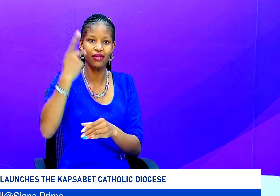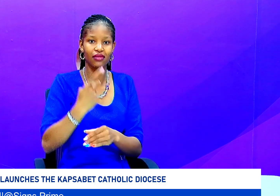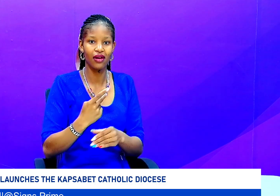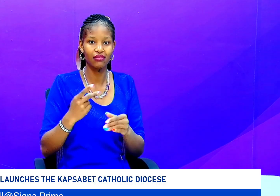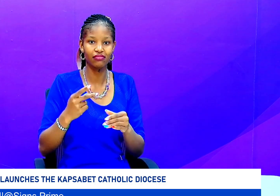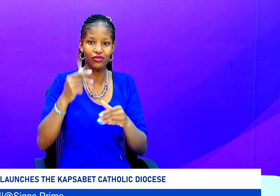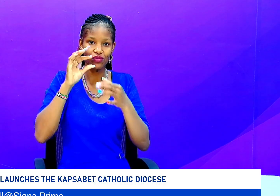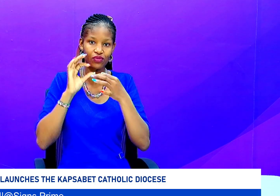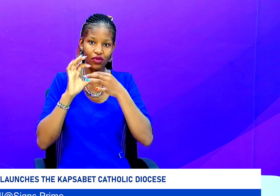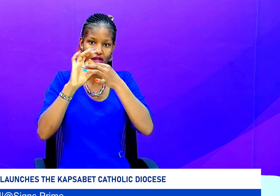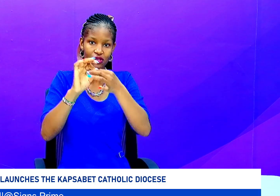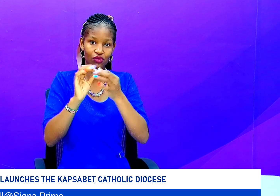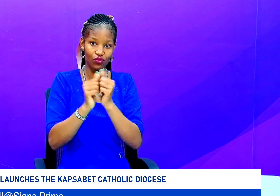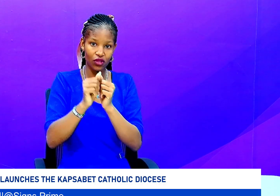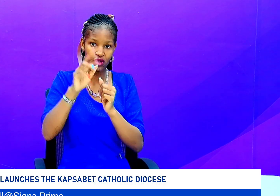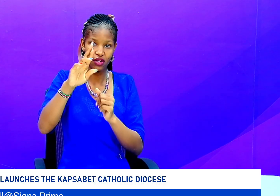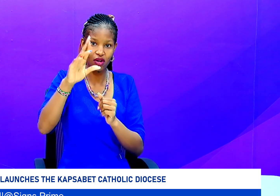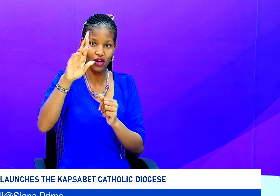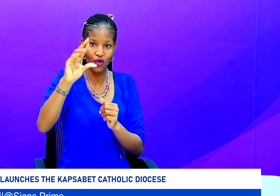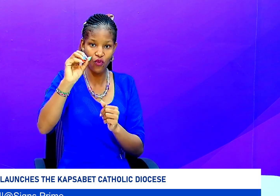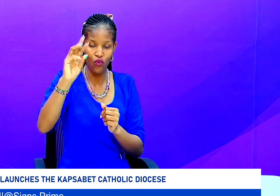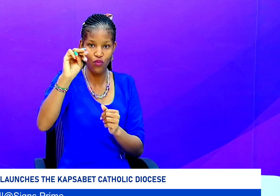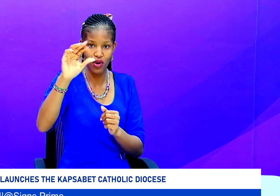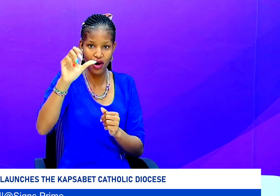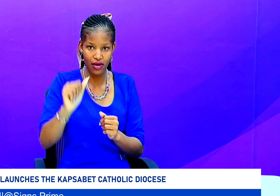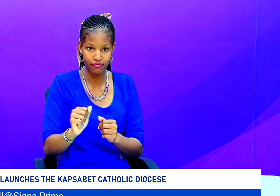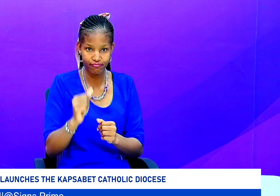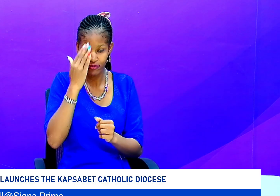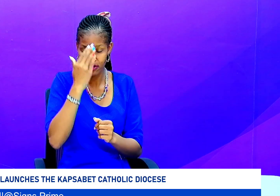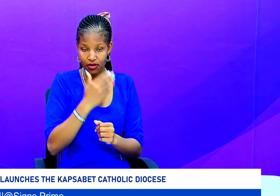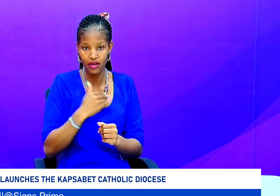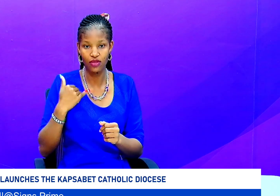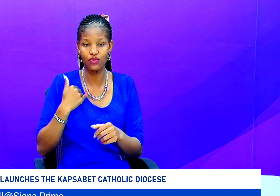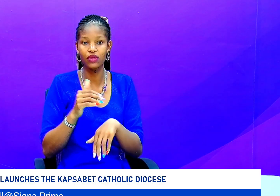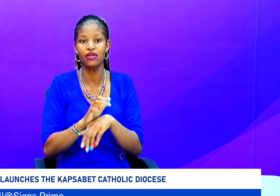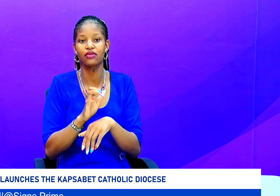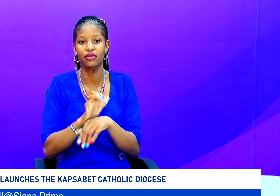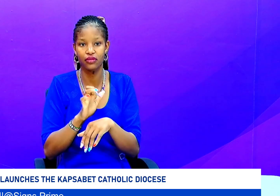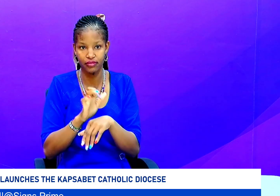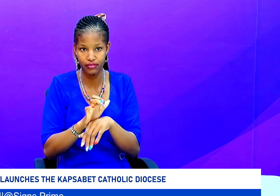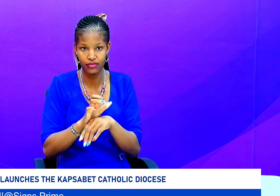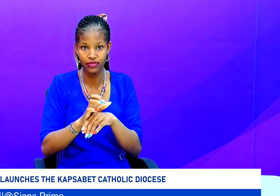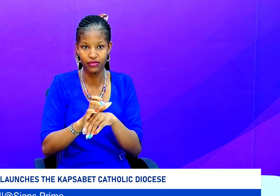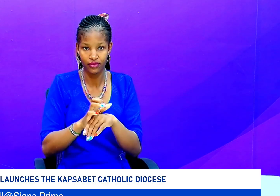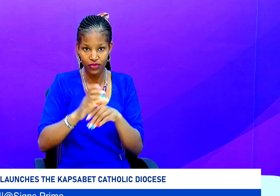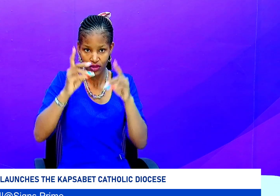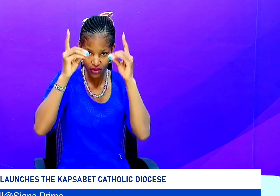This makes Kapsabet the 28th diocese in Kenya under the Roman Catholic